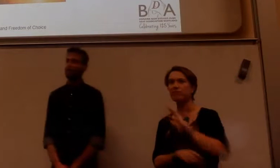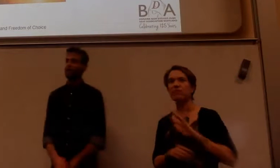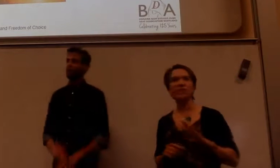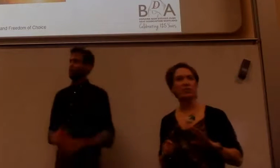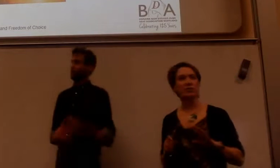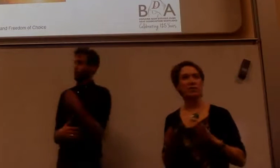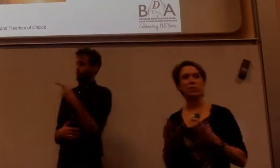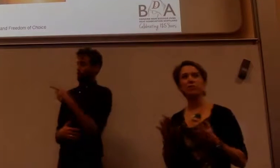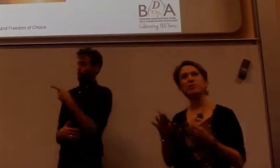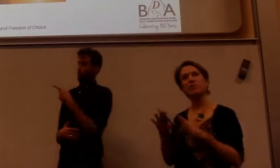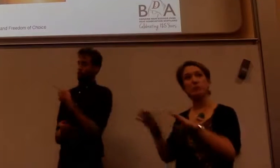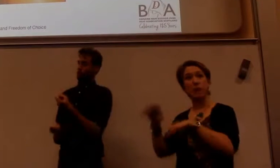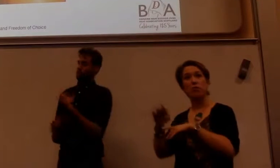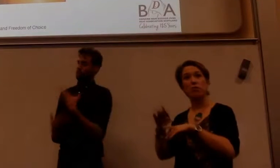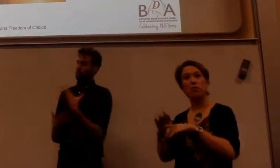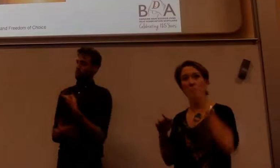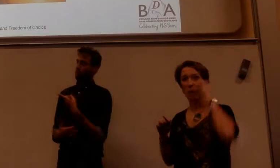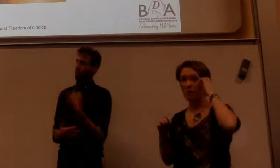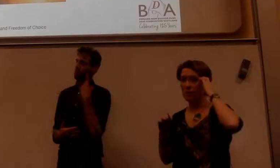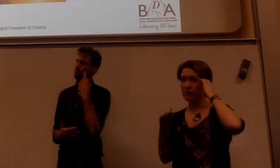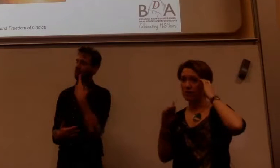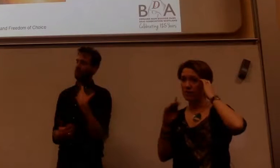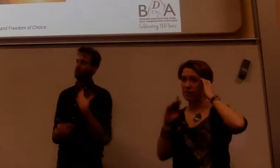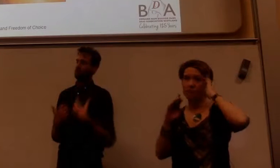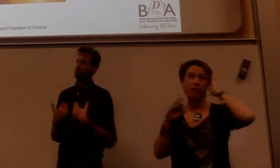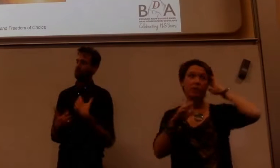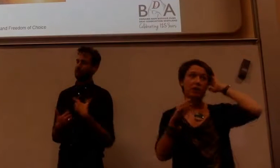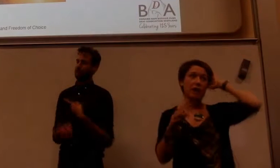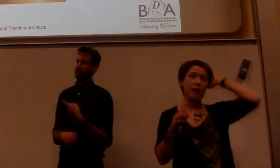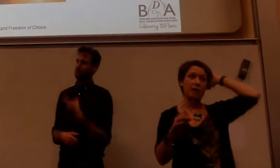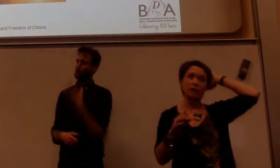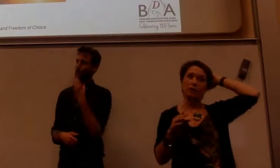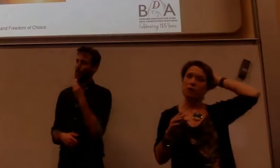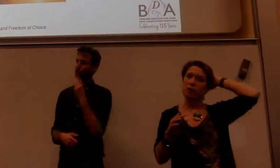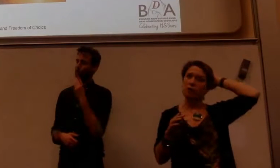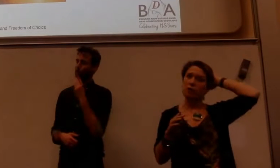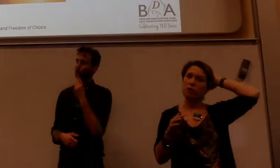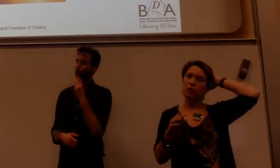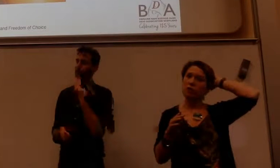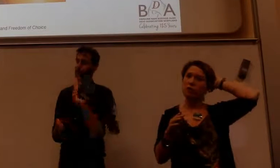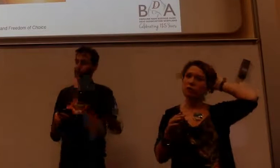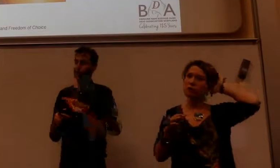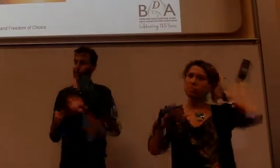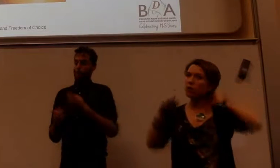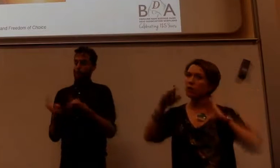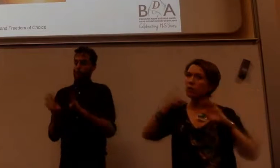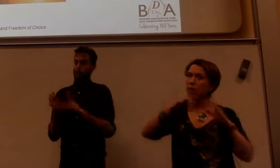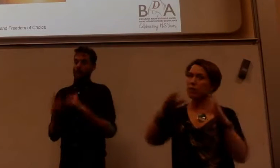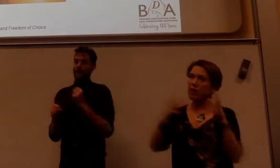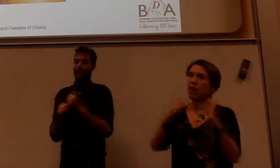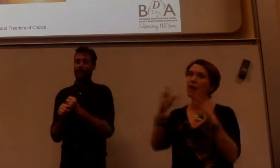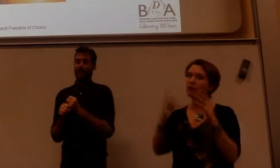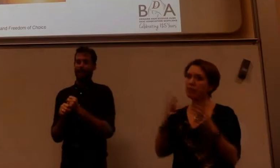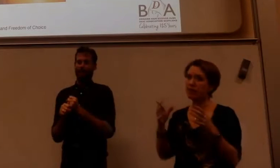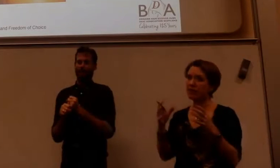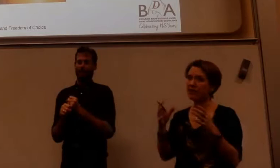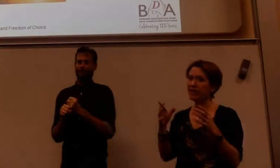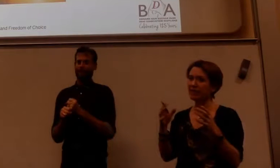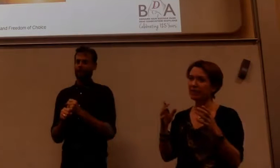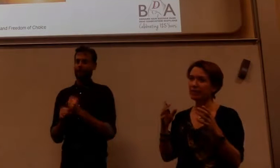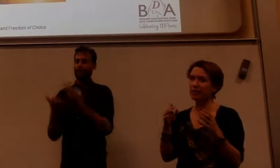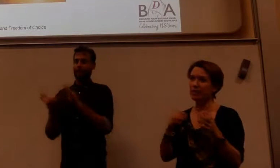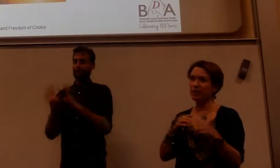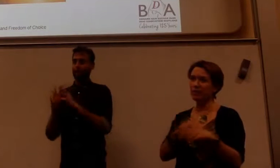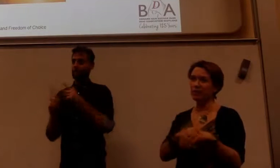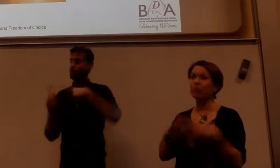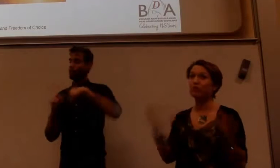you've raised some really interesting points there about the young man and about their level of BSL